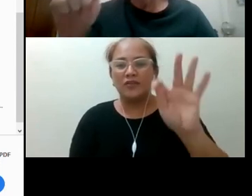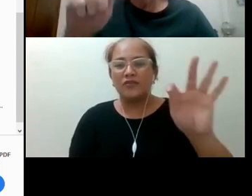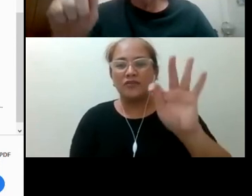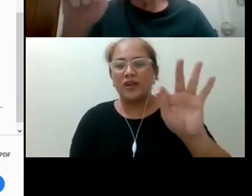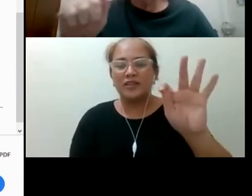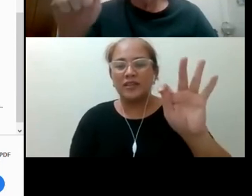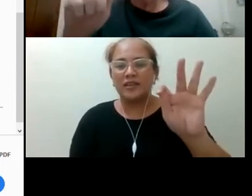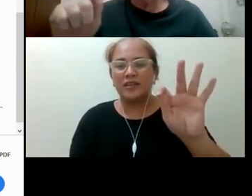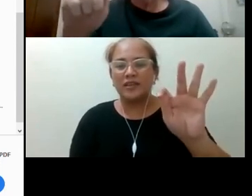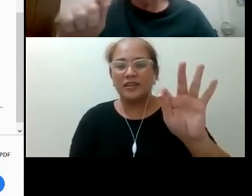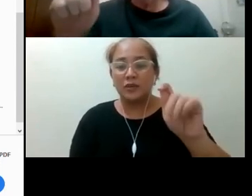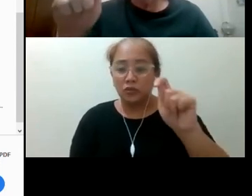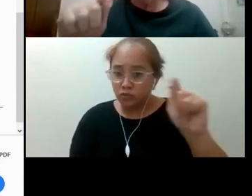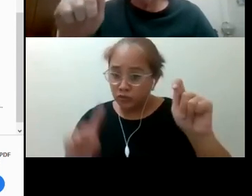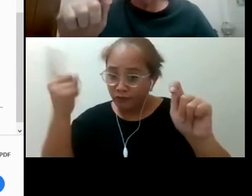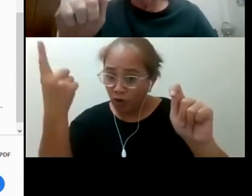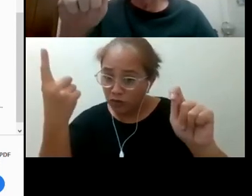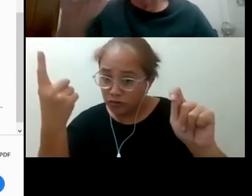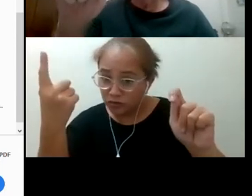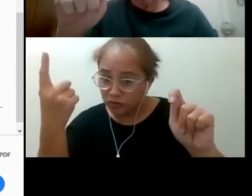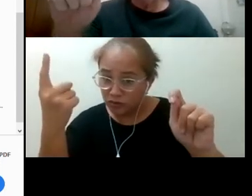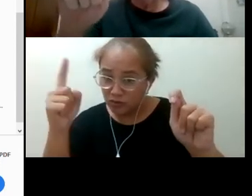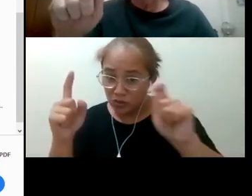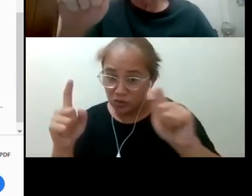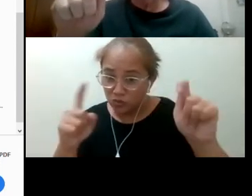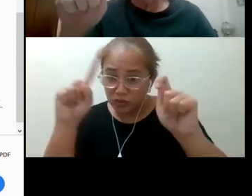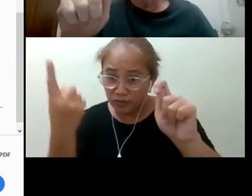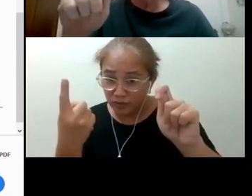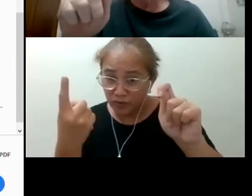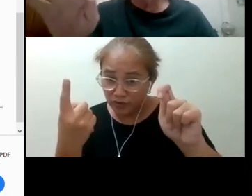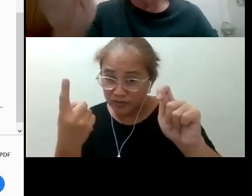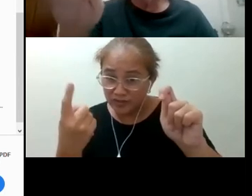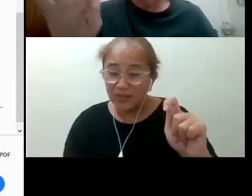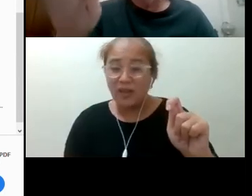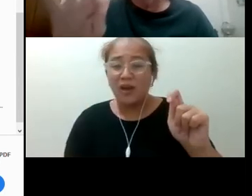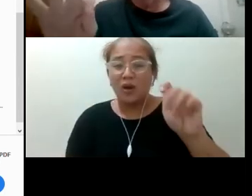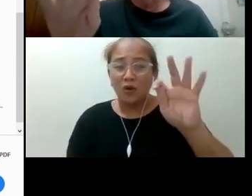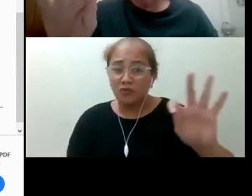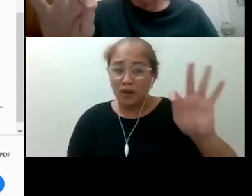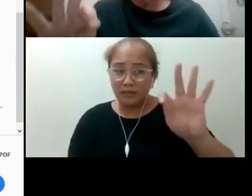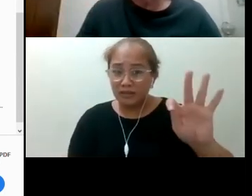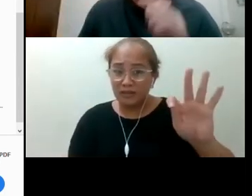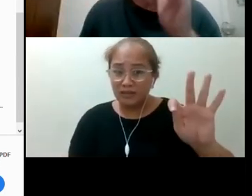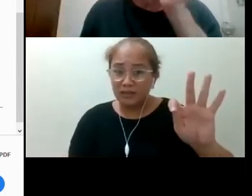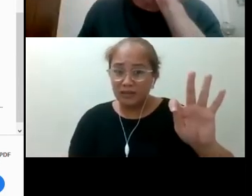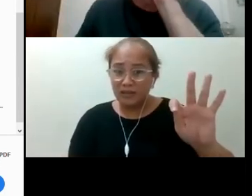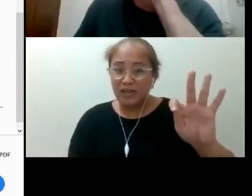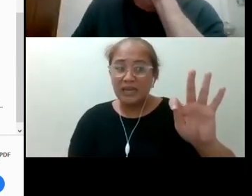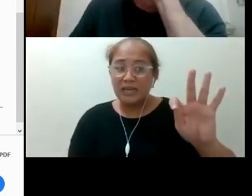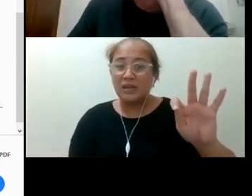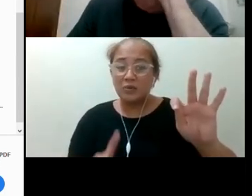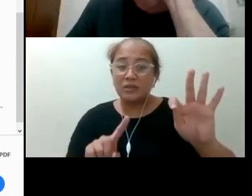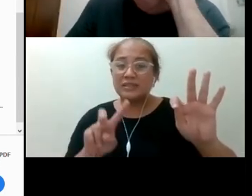So Tuesday would go first because it would be first in the Handshape chart, and Friday would